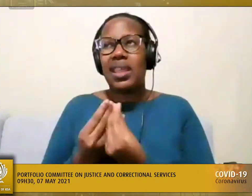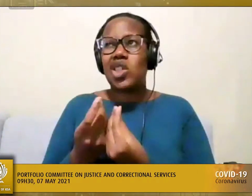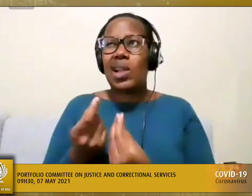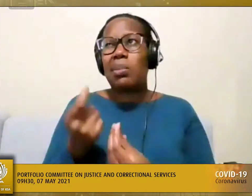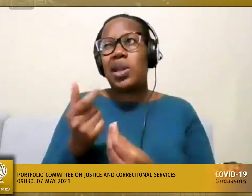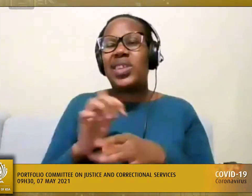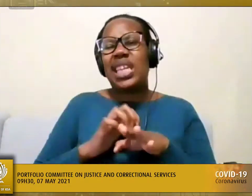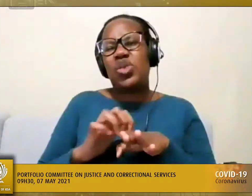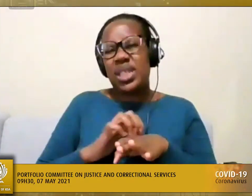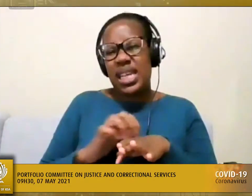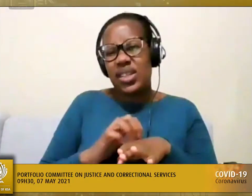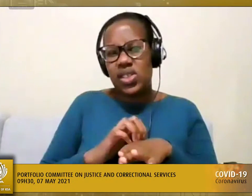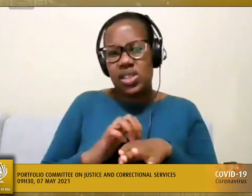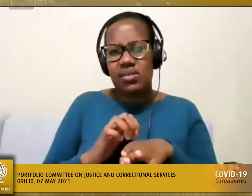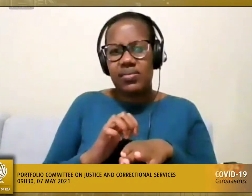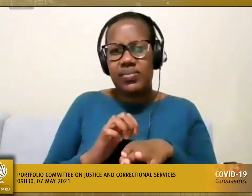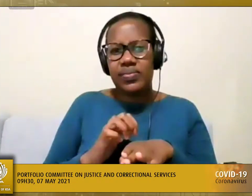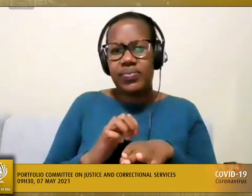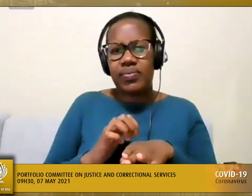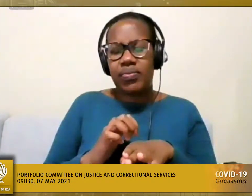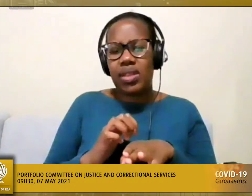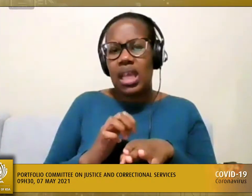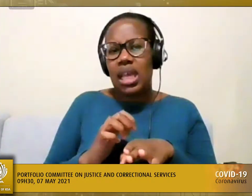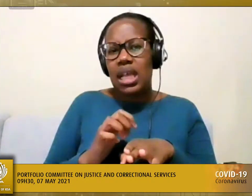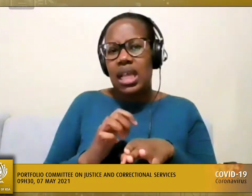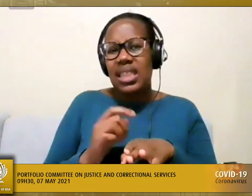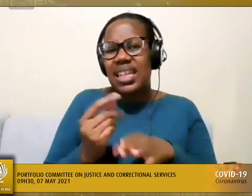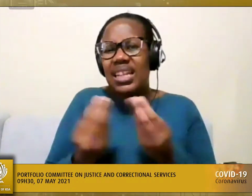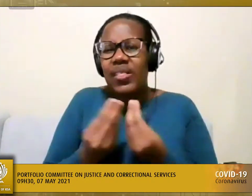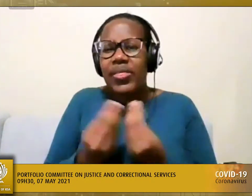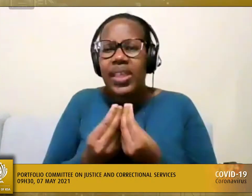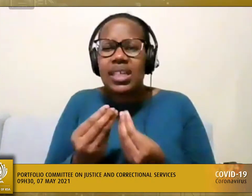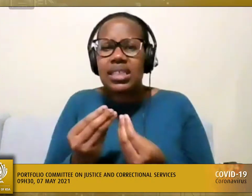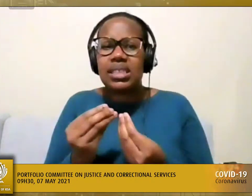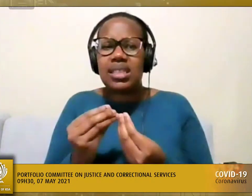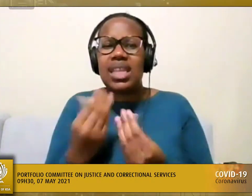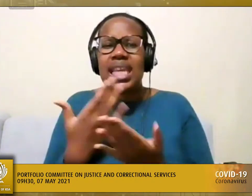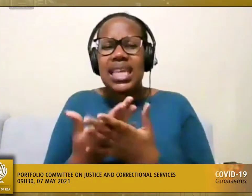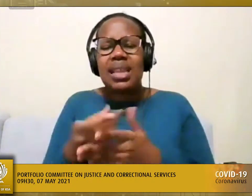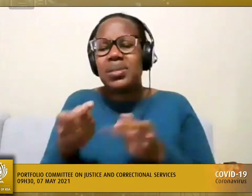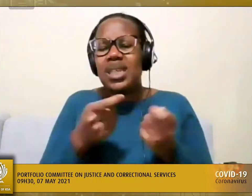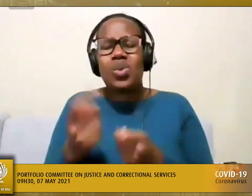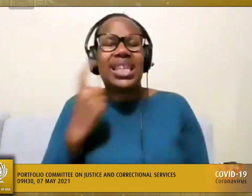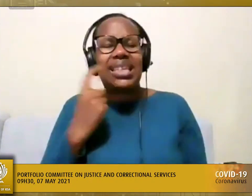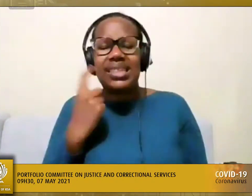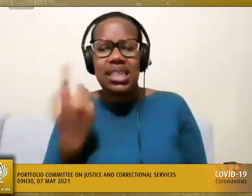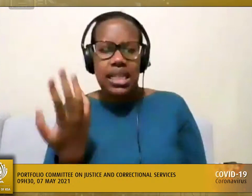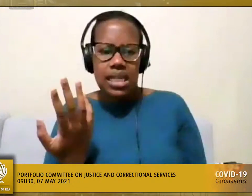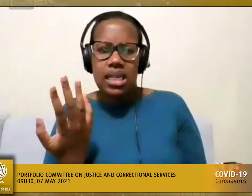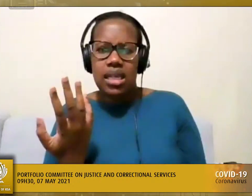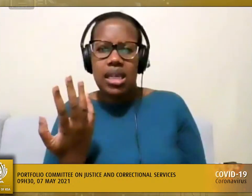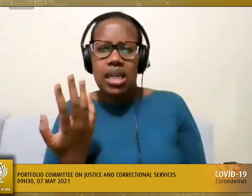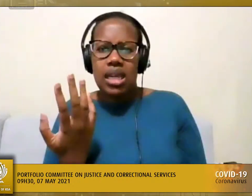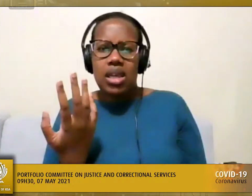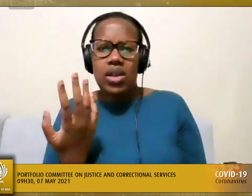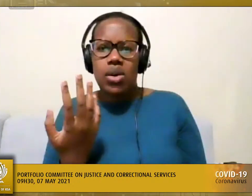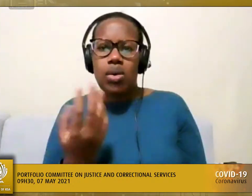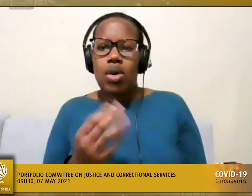the leaking groups and those things that can be dealt with easily by by